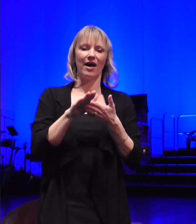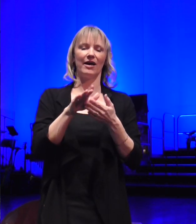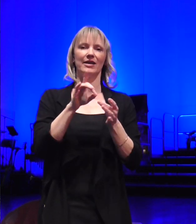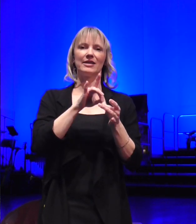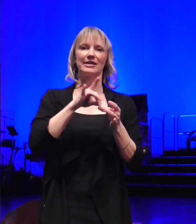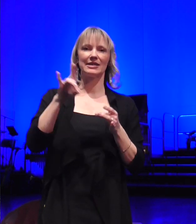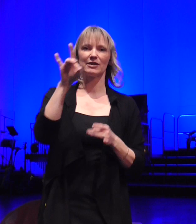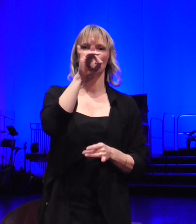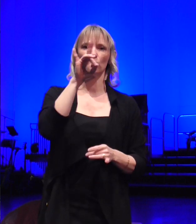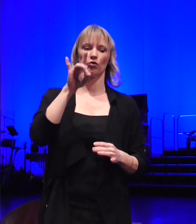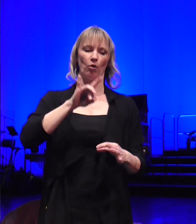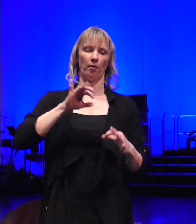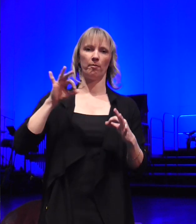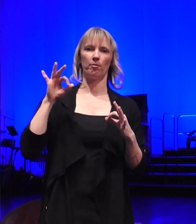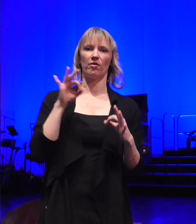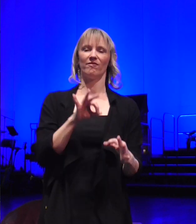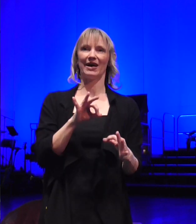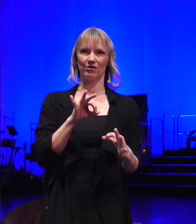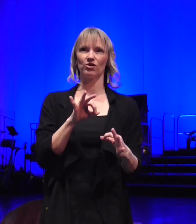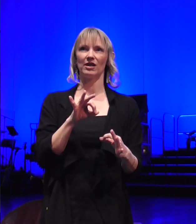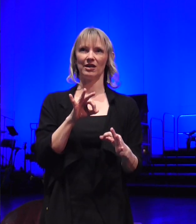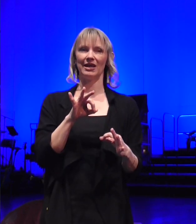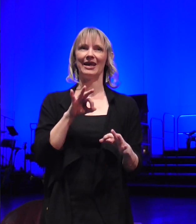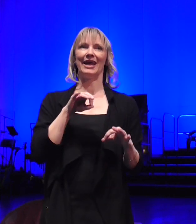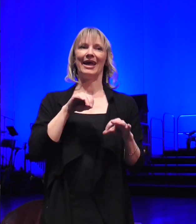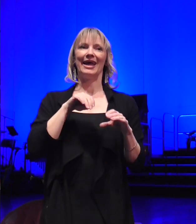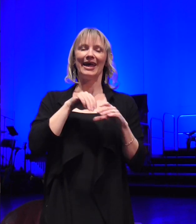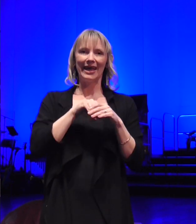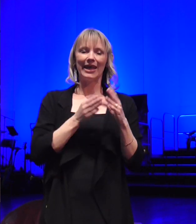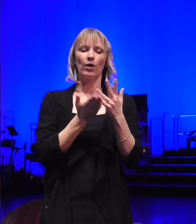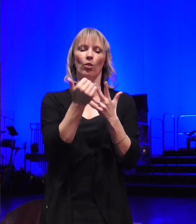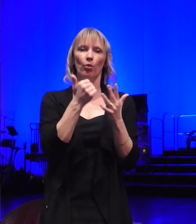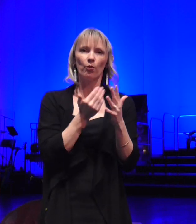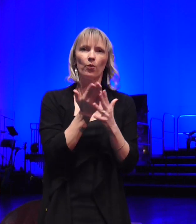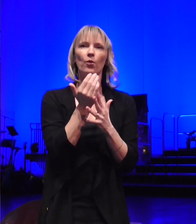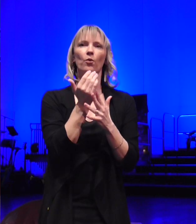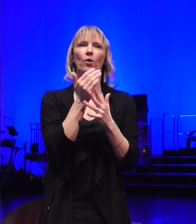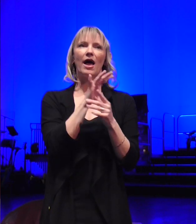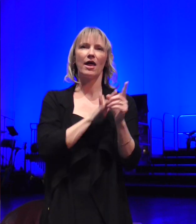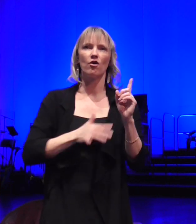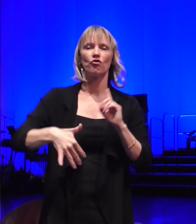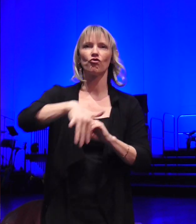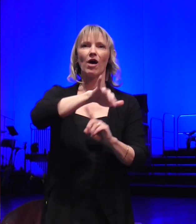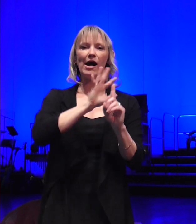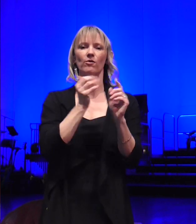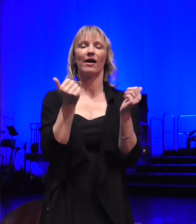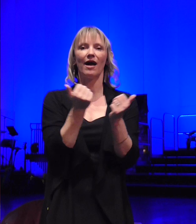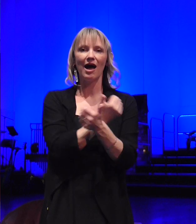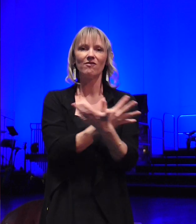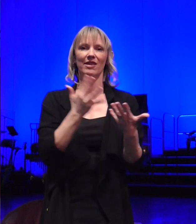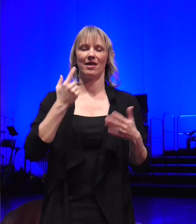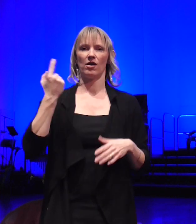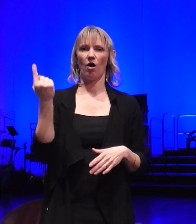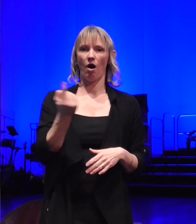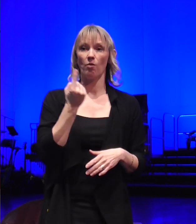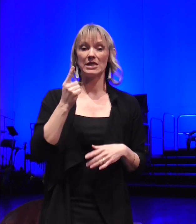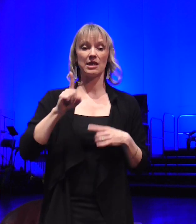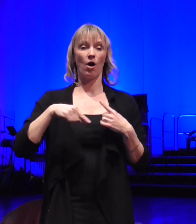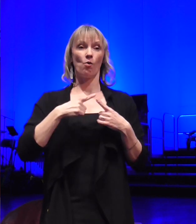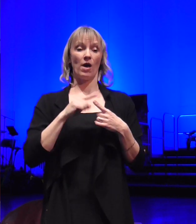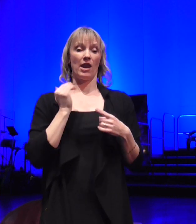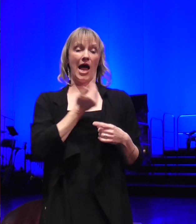spiritual perfection in, through, and around everything, always. And when we